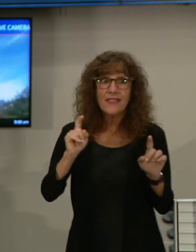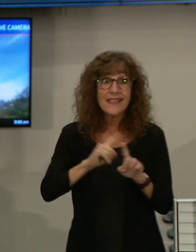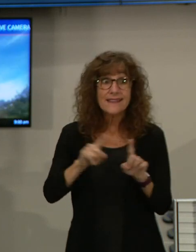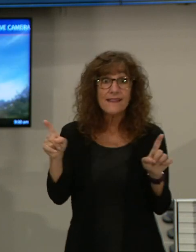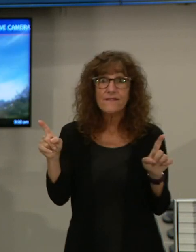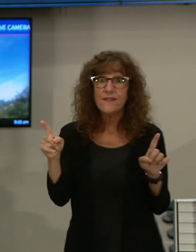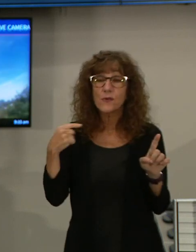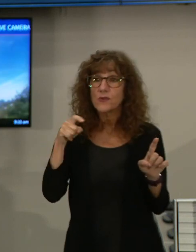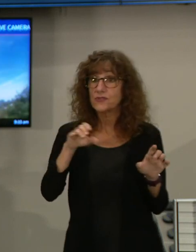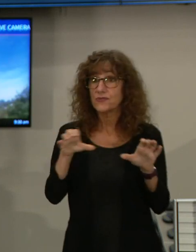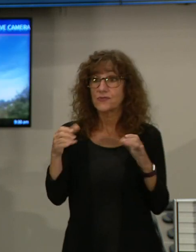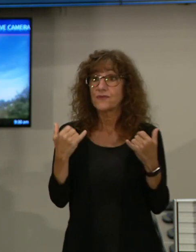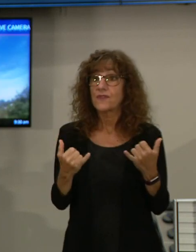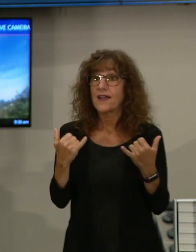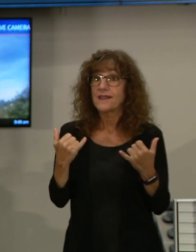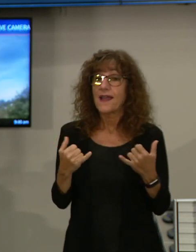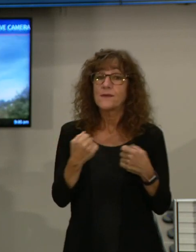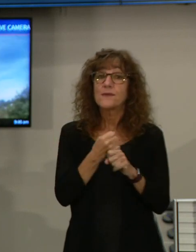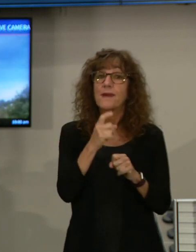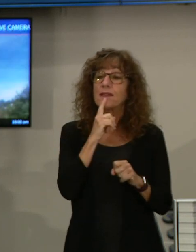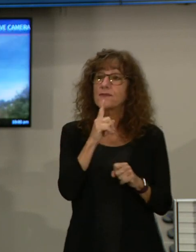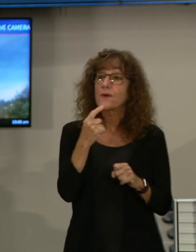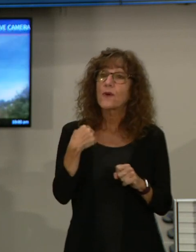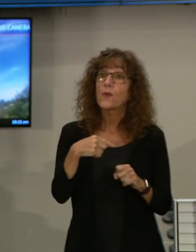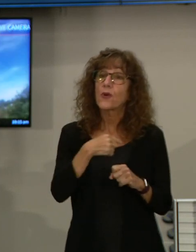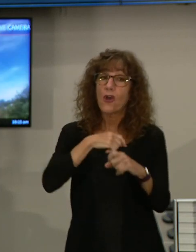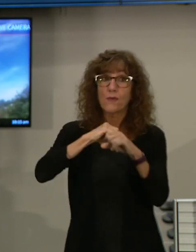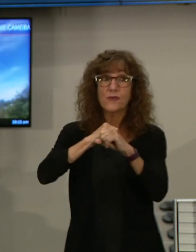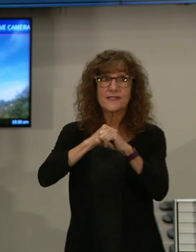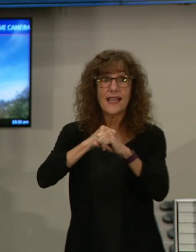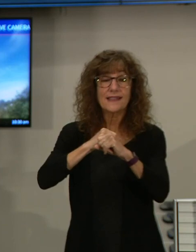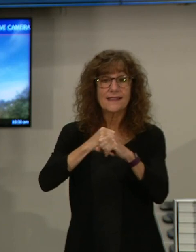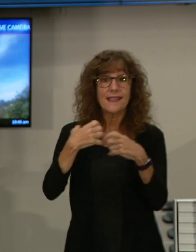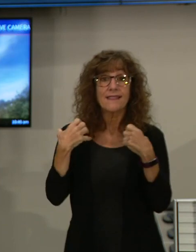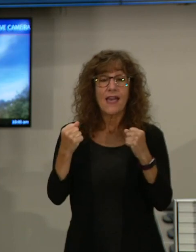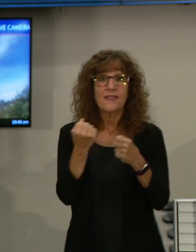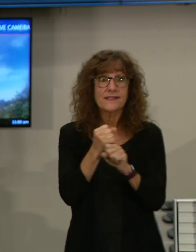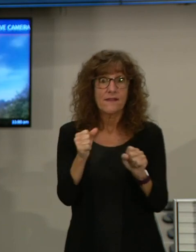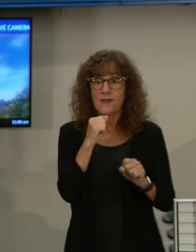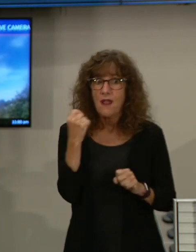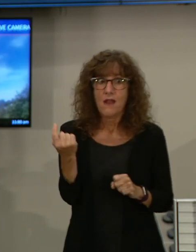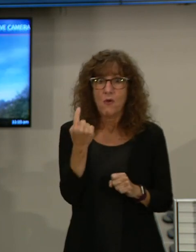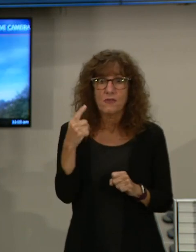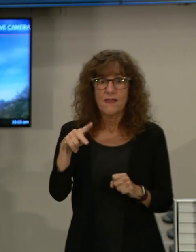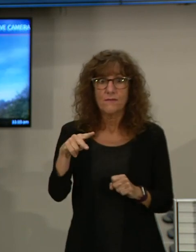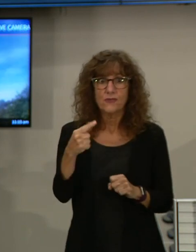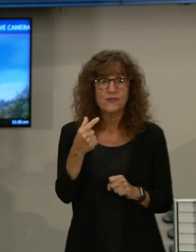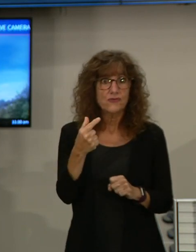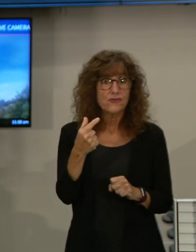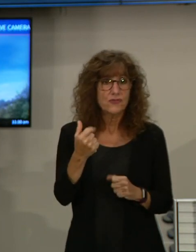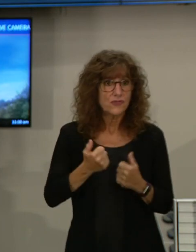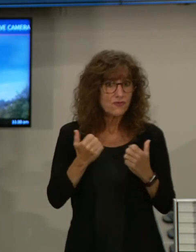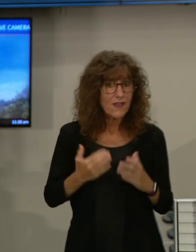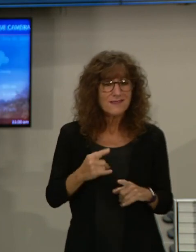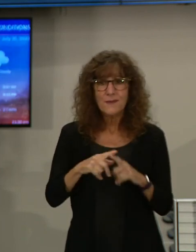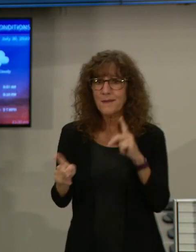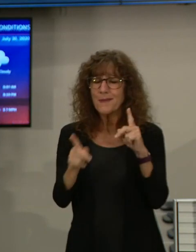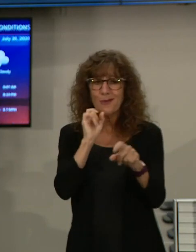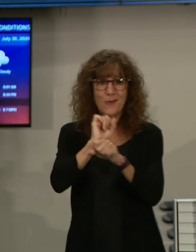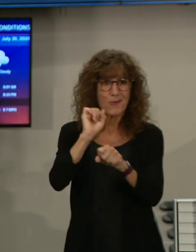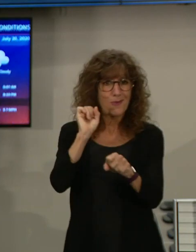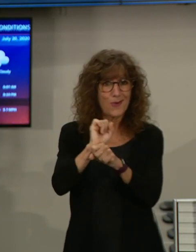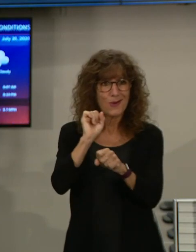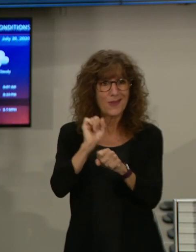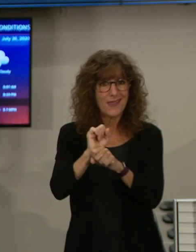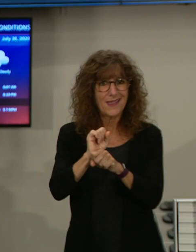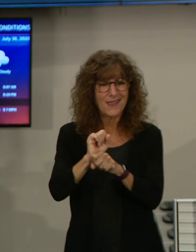should be doing right now to make sure that we are protecting the health and safety not only of Prince Georgians, but those who are working on the front line